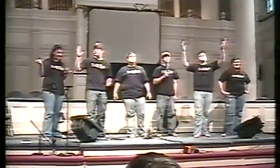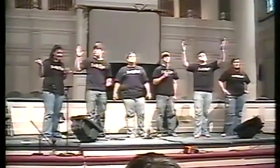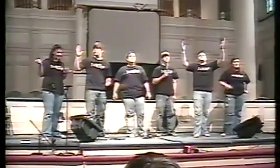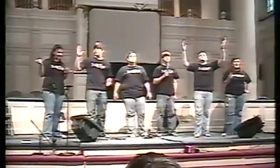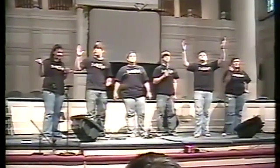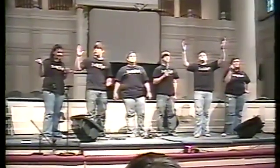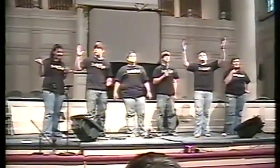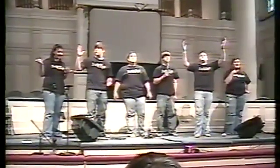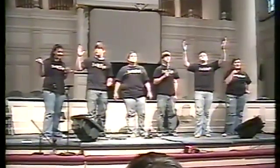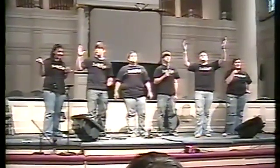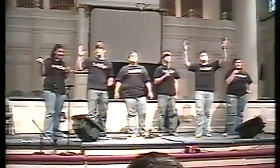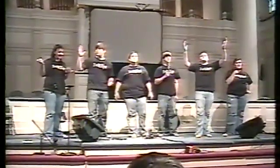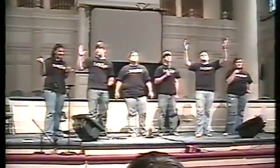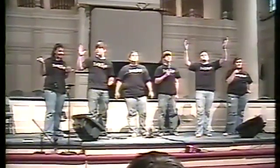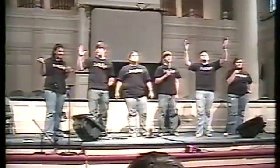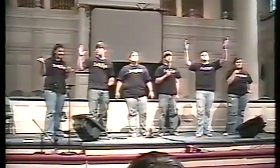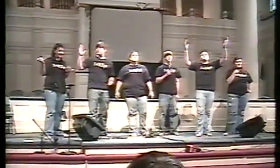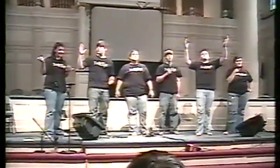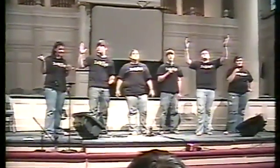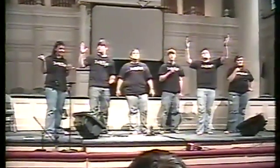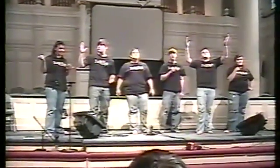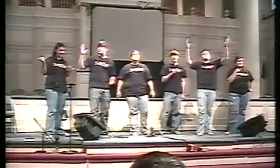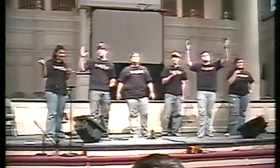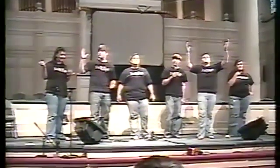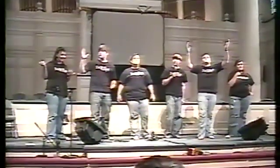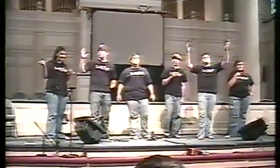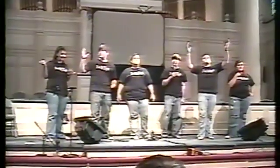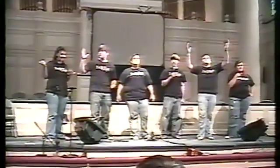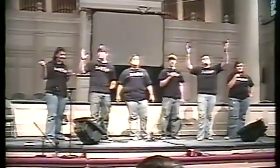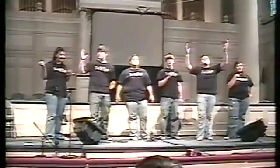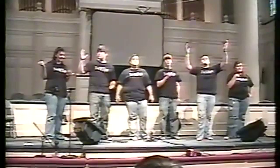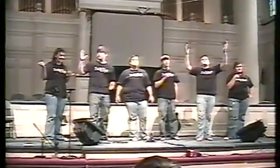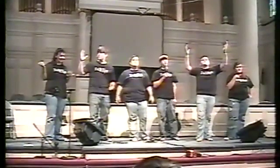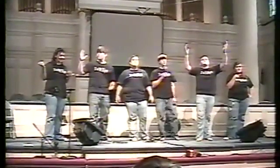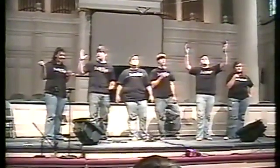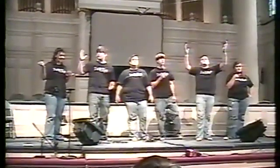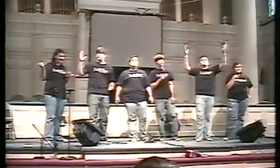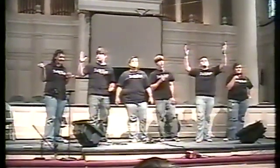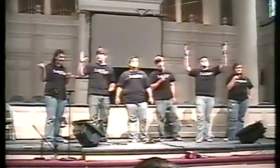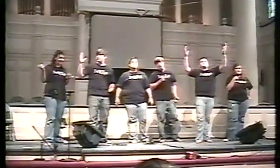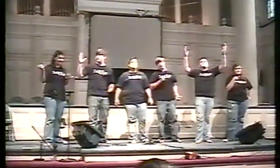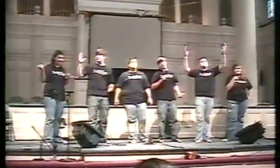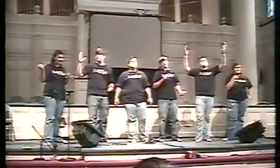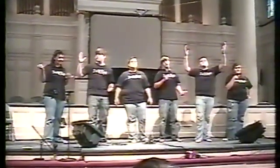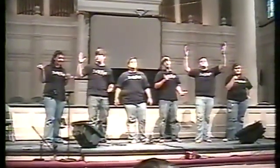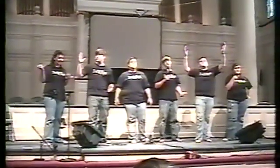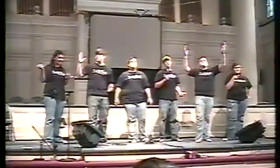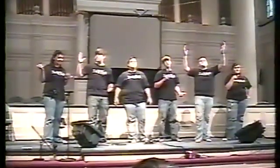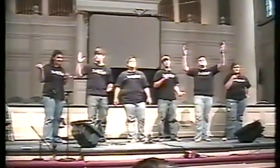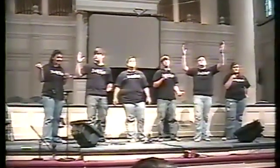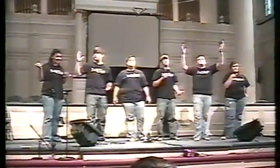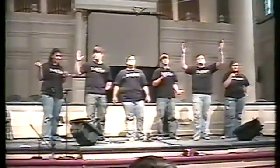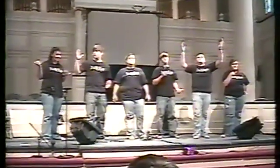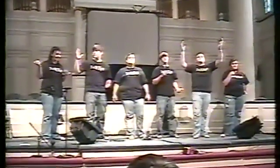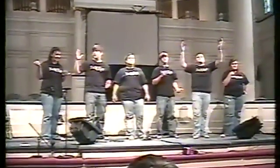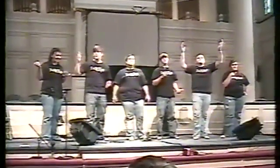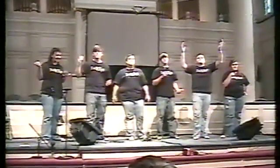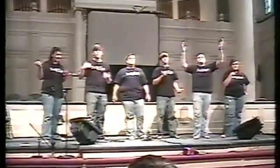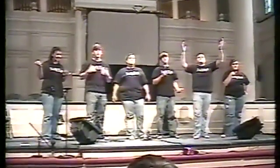someone like me there. Lord, I know that there are people who've never heard of your love, and I really want to take it to them. But what if they